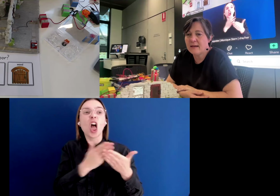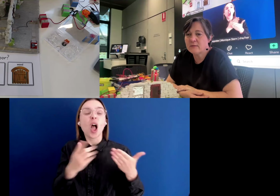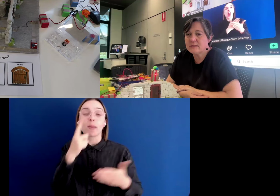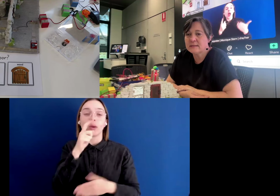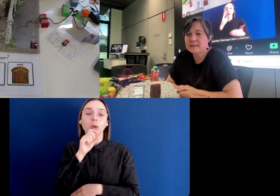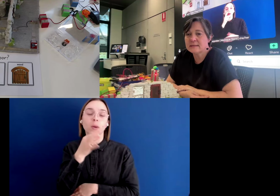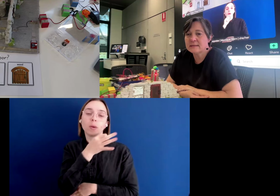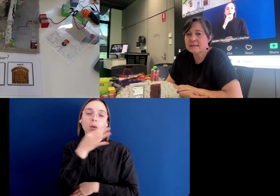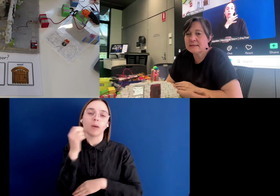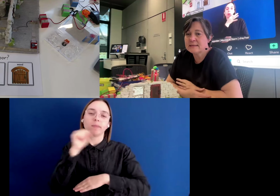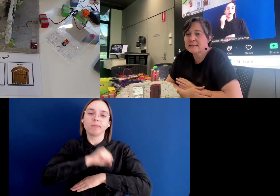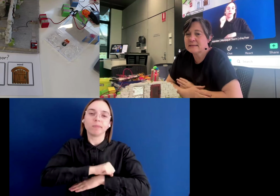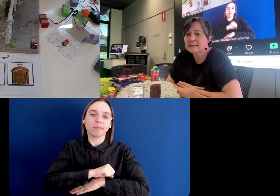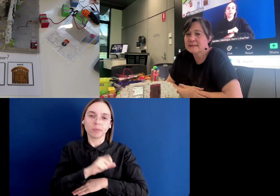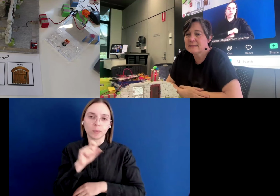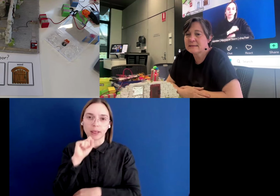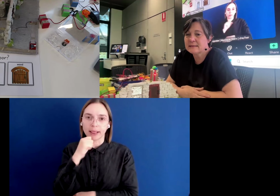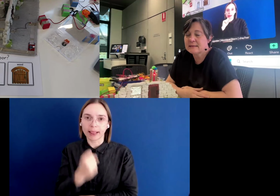Anything else?